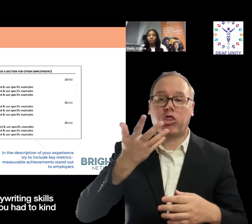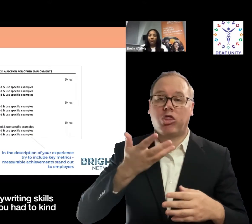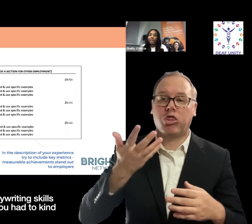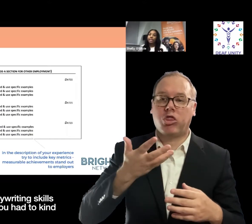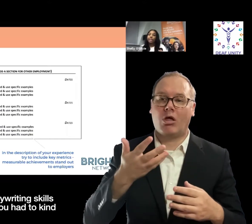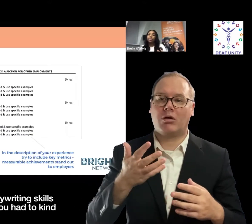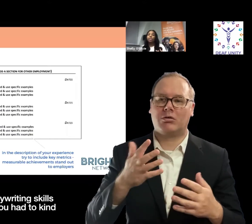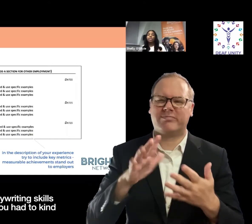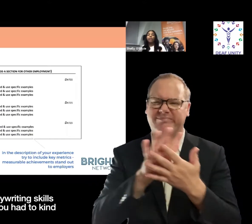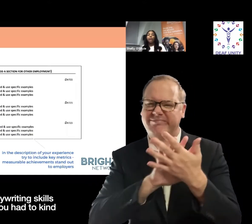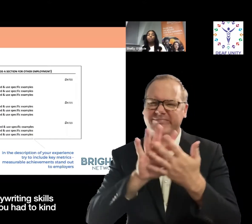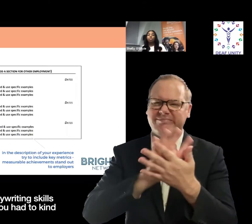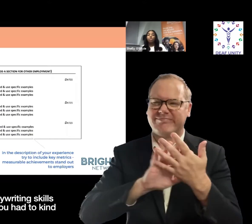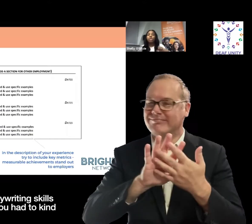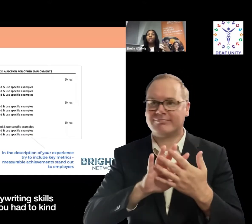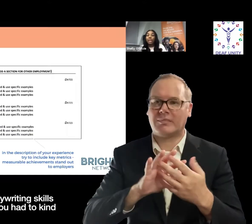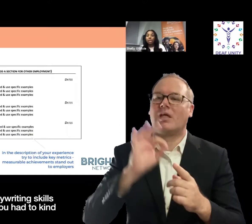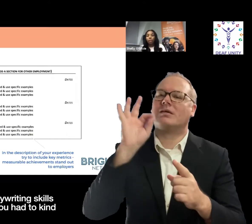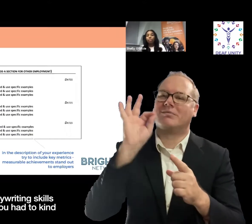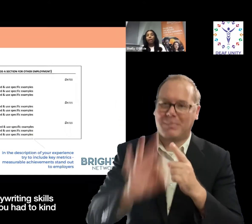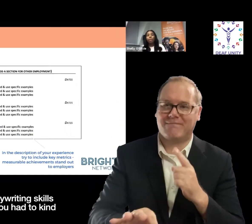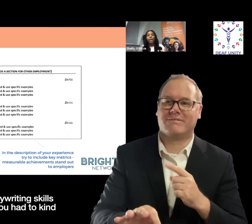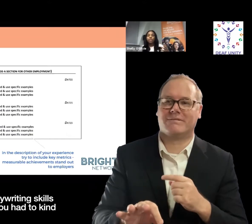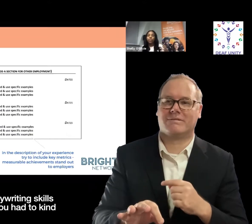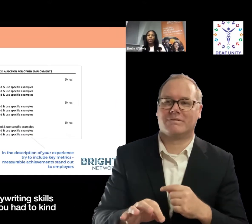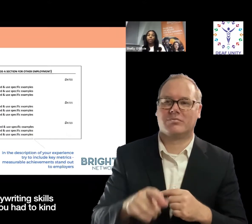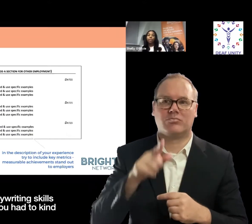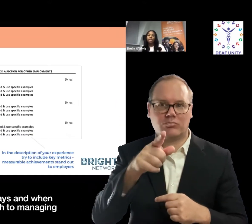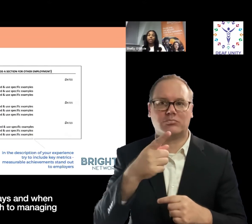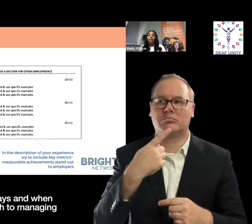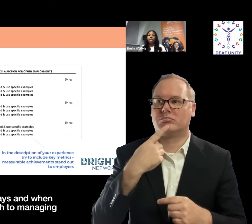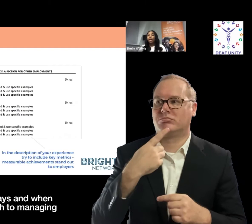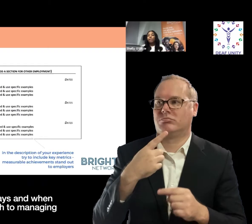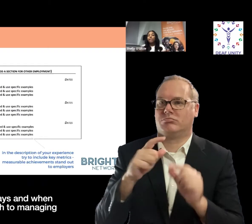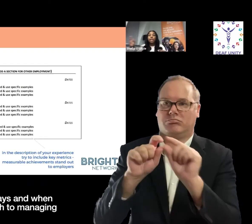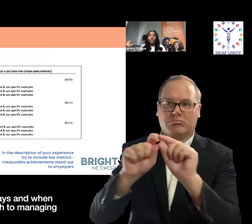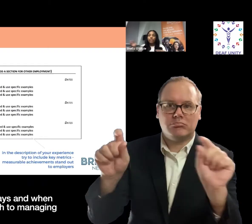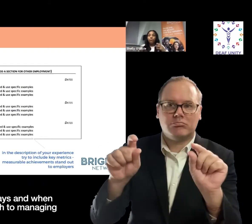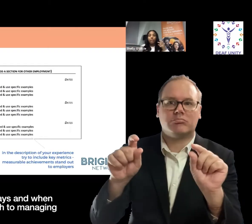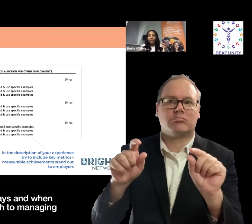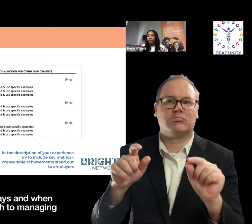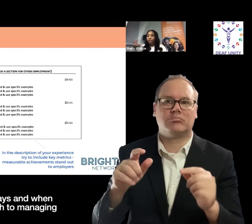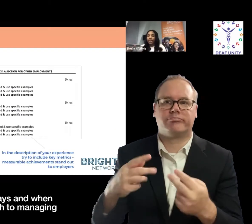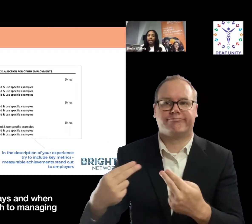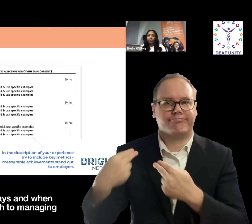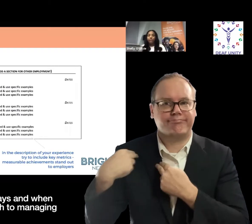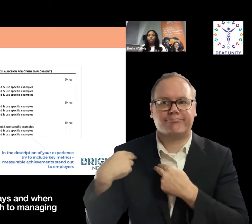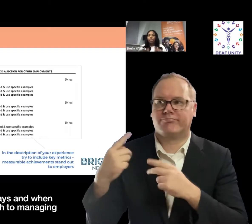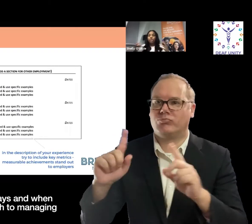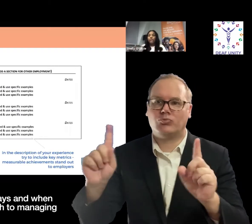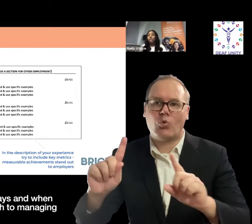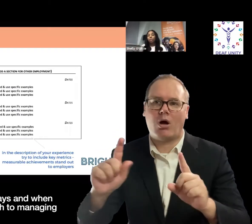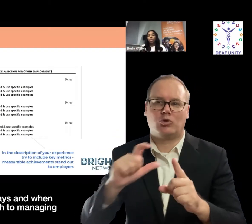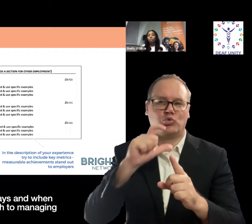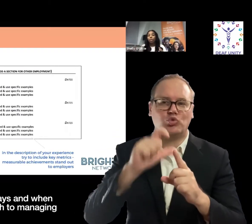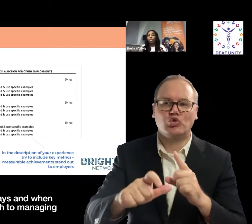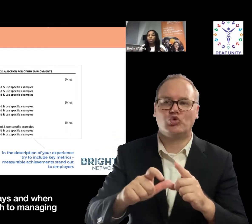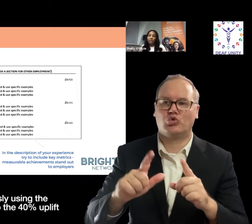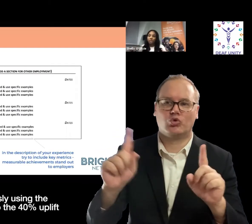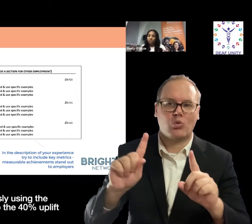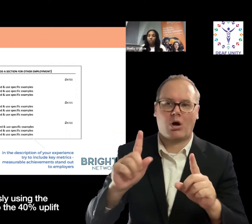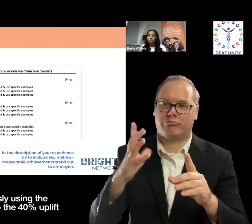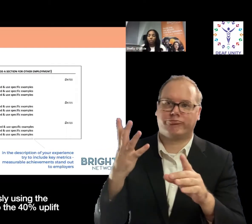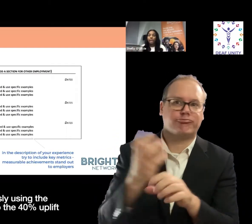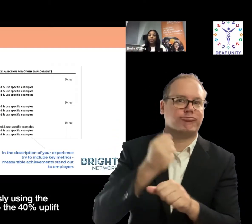your copywriting skills, your strategic prowess, where you had to kind of schedule in posts for different days and really be strategic with your approach